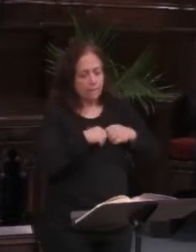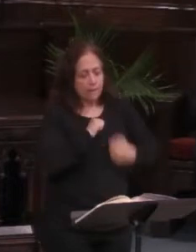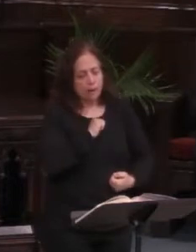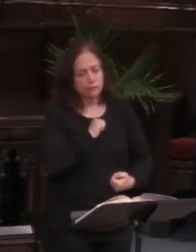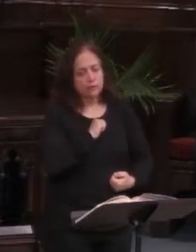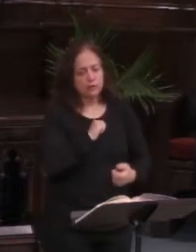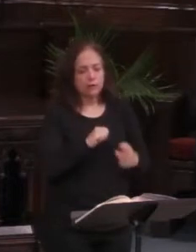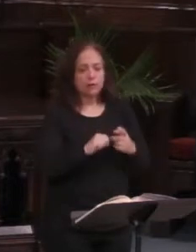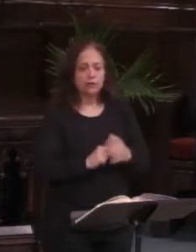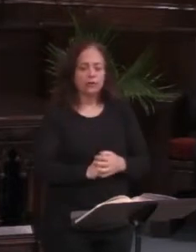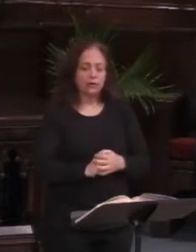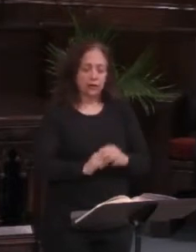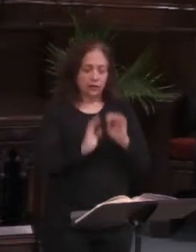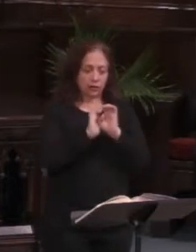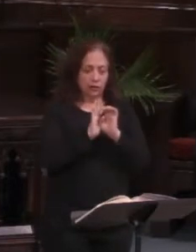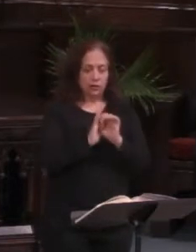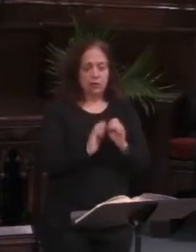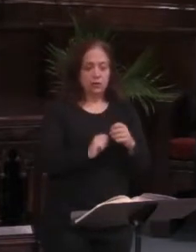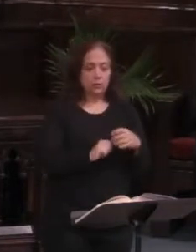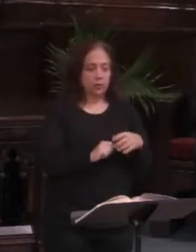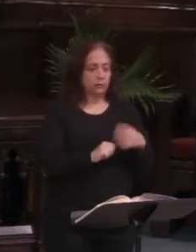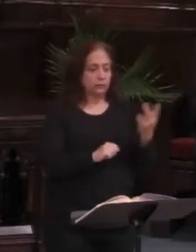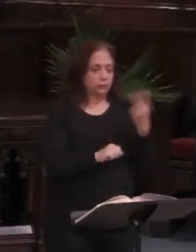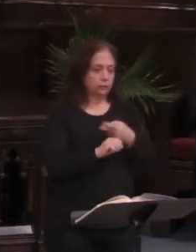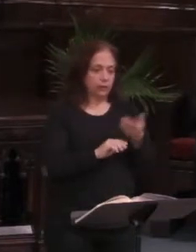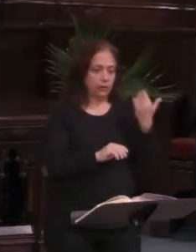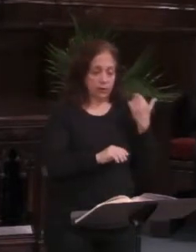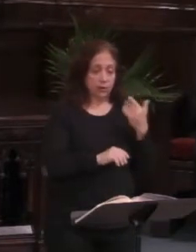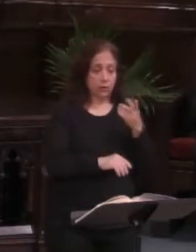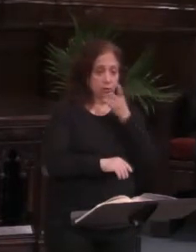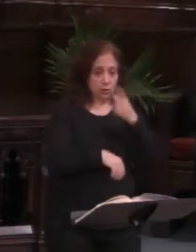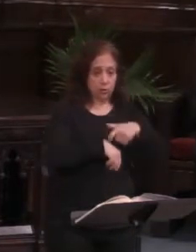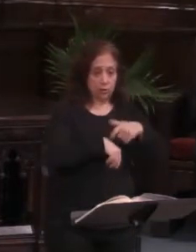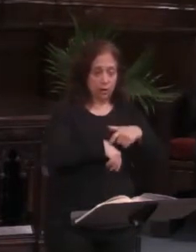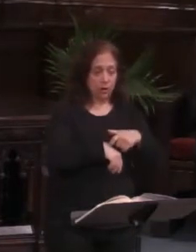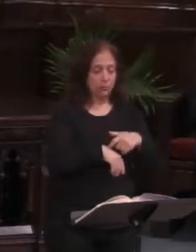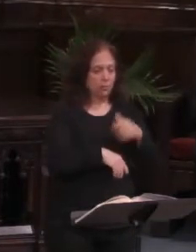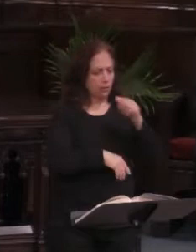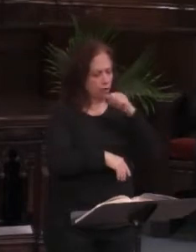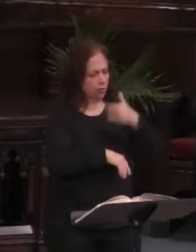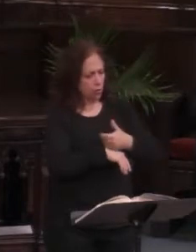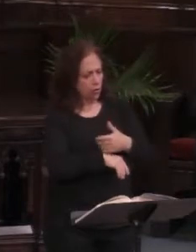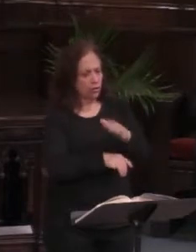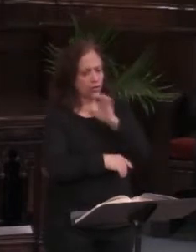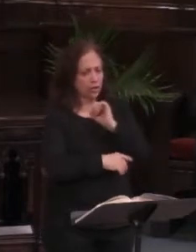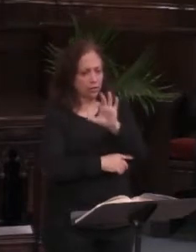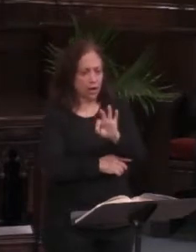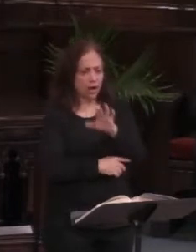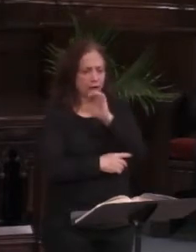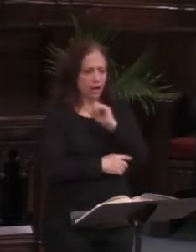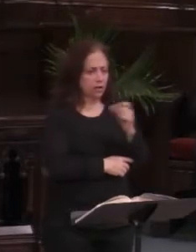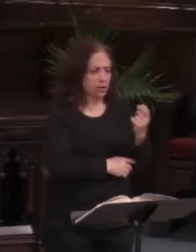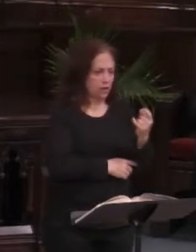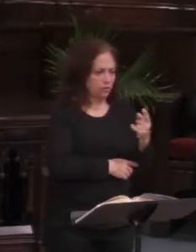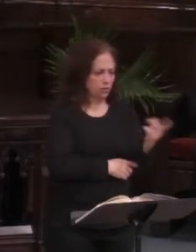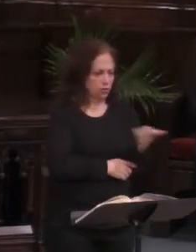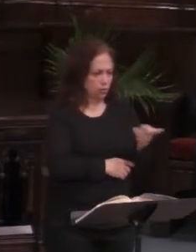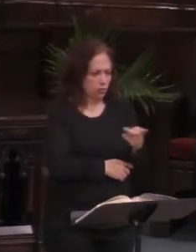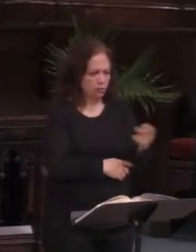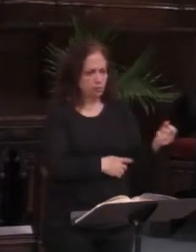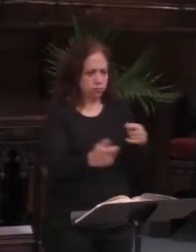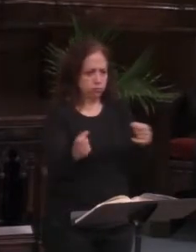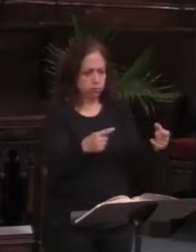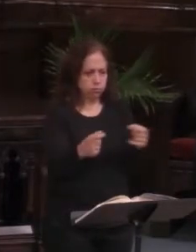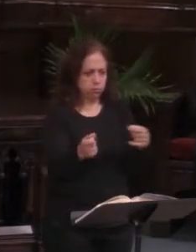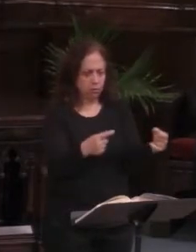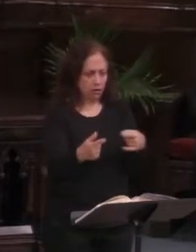But just a few nights ago at dinner, our 9 and 11-year-old daughters seemed to verbally go after one another in a